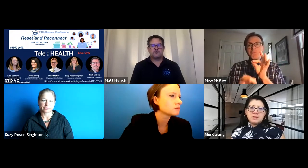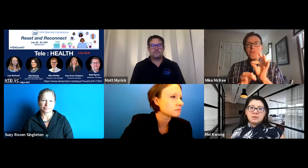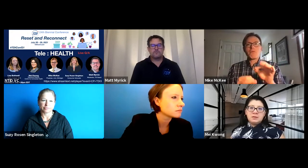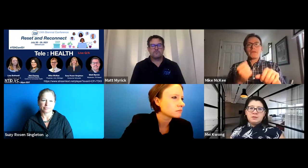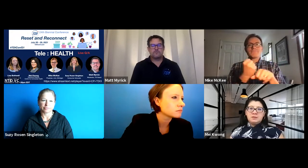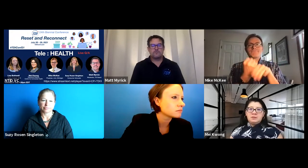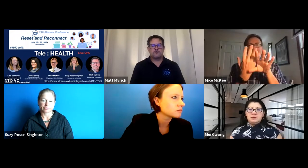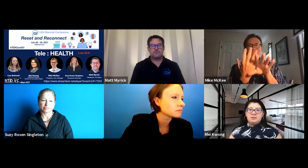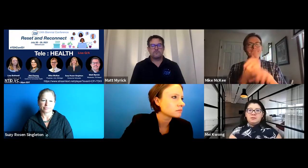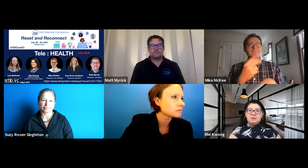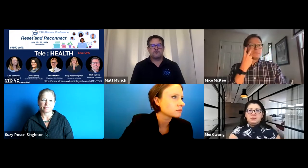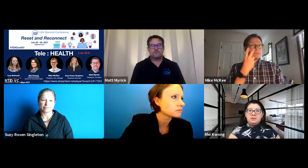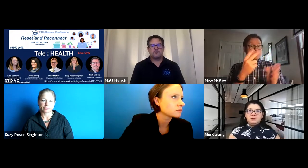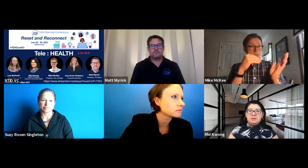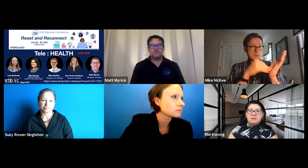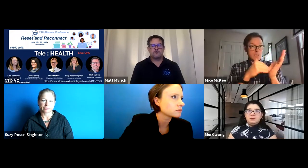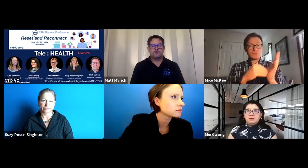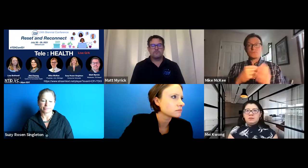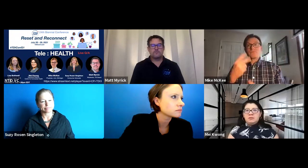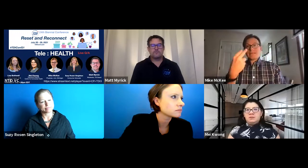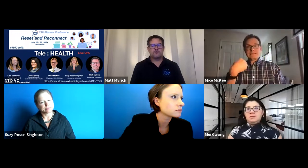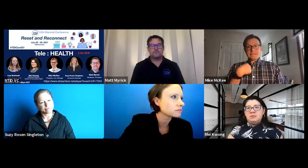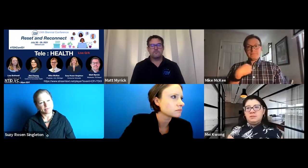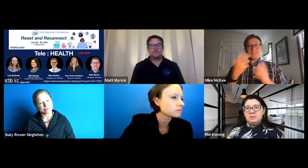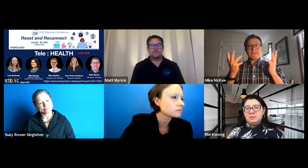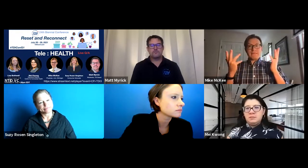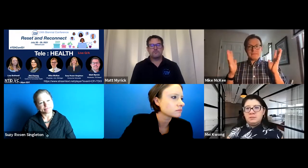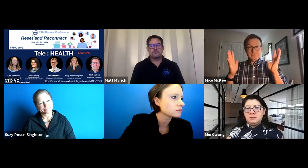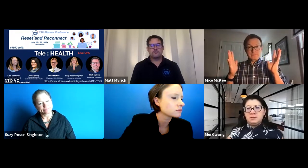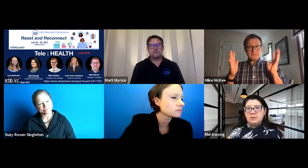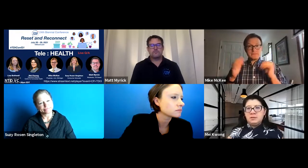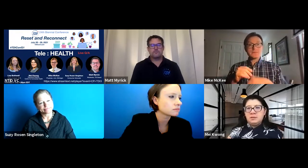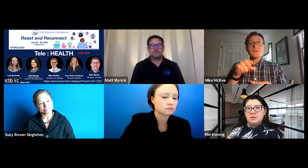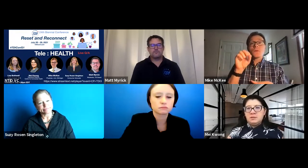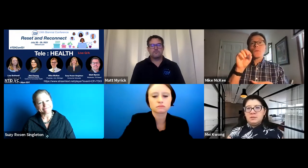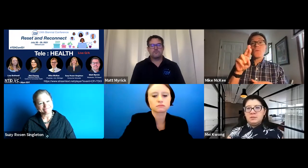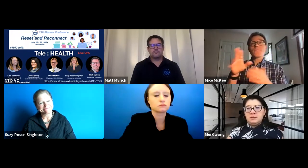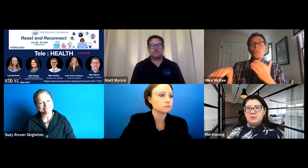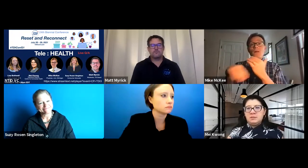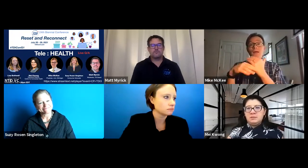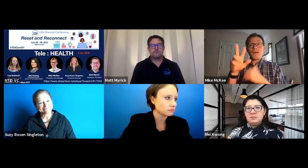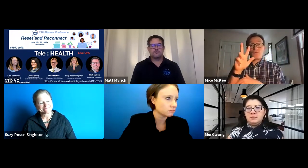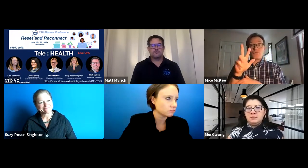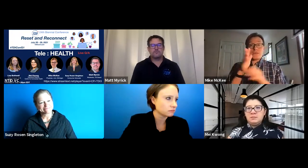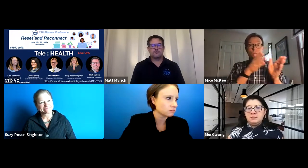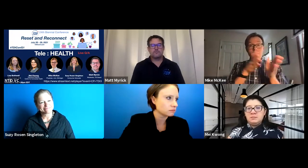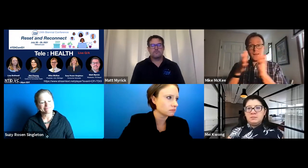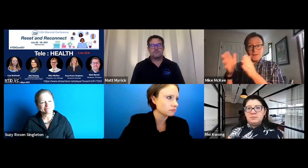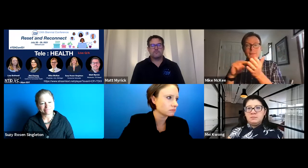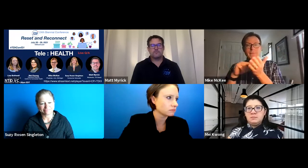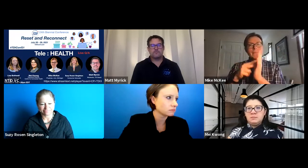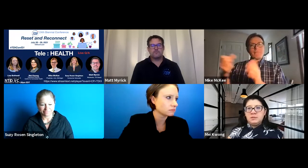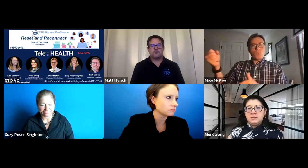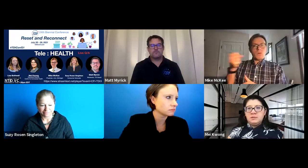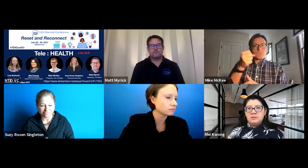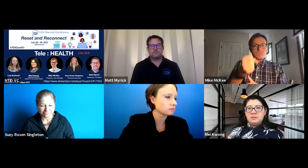have video, would be a simple call to a doctor on video. I can see the doctor can see me. Or if you'd